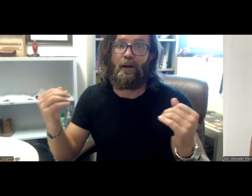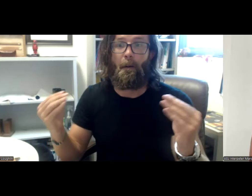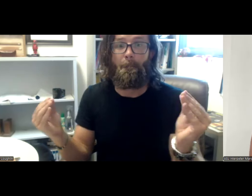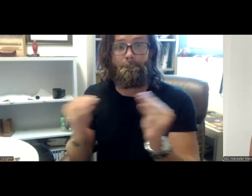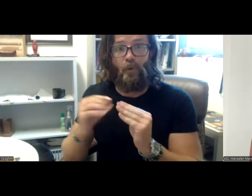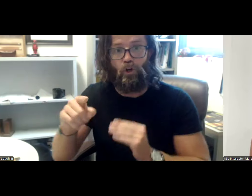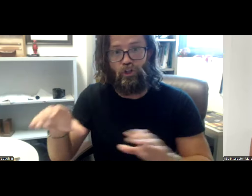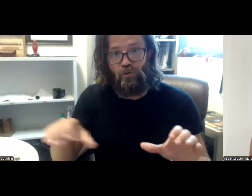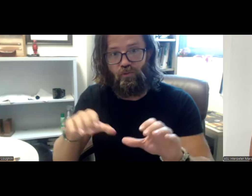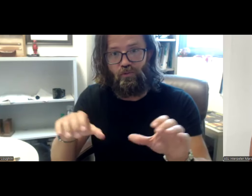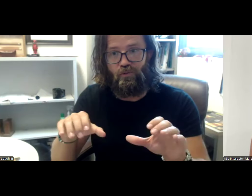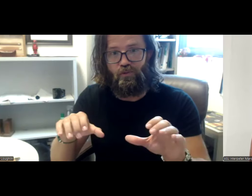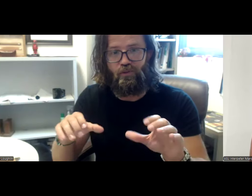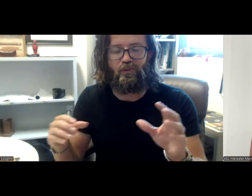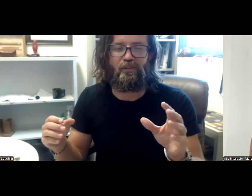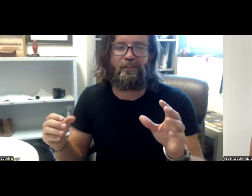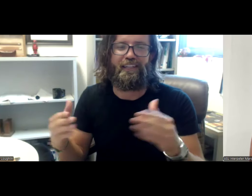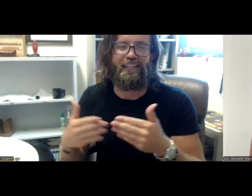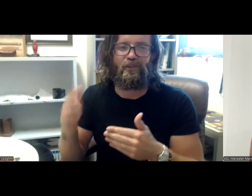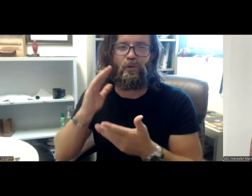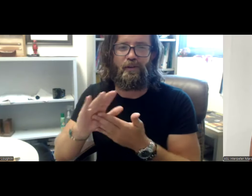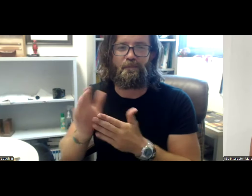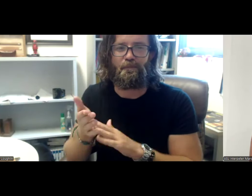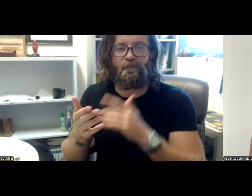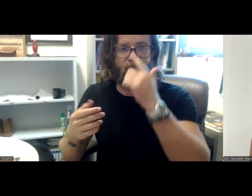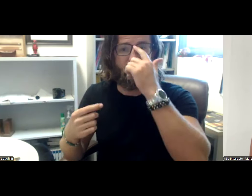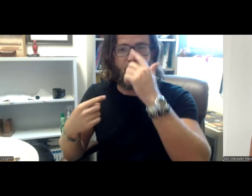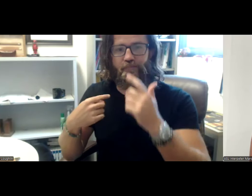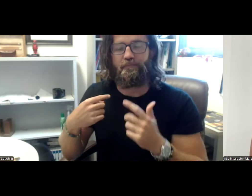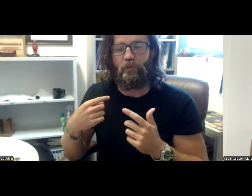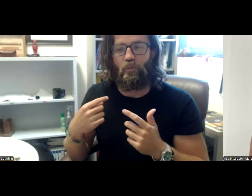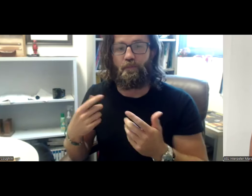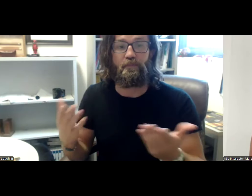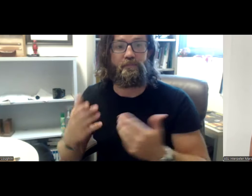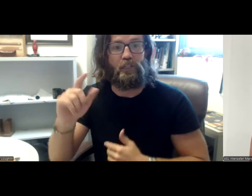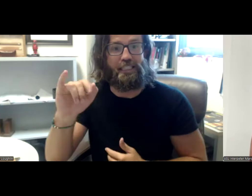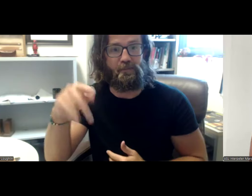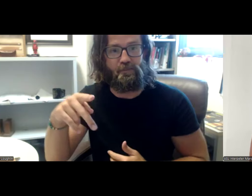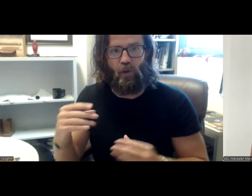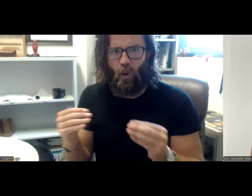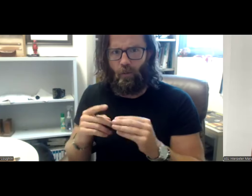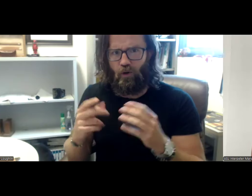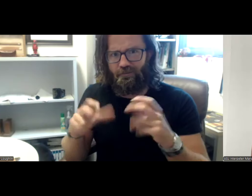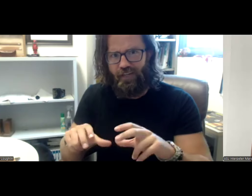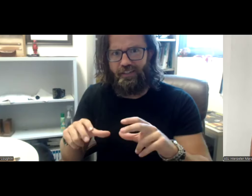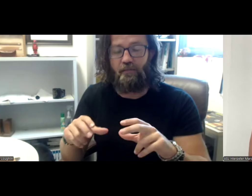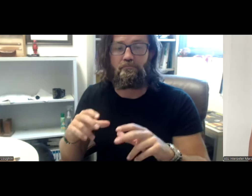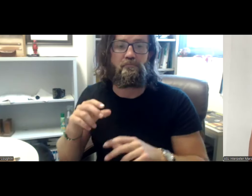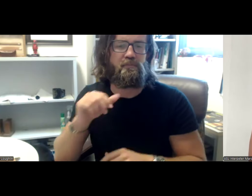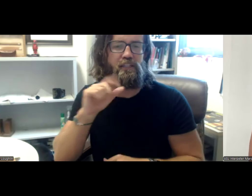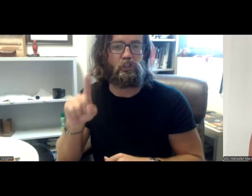By then, you will be signing a lot more, and it will be easier to do any of the